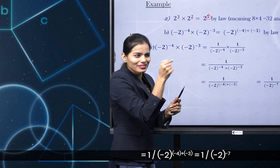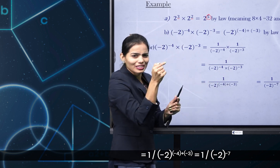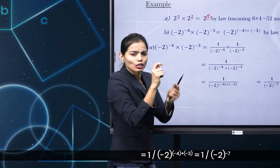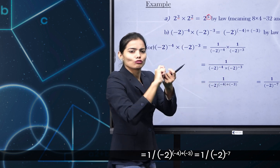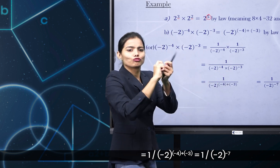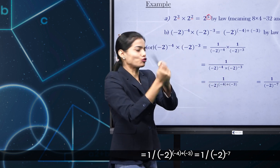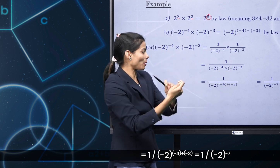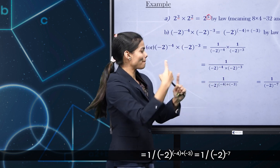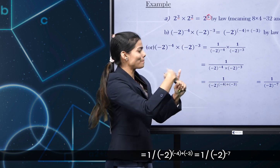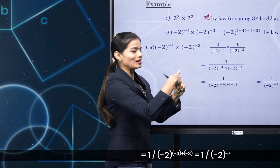the power 7.